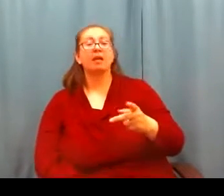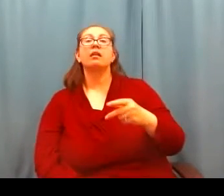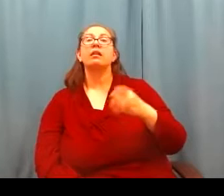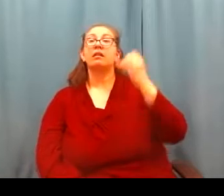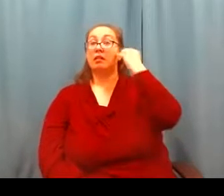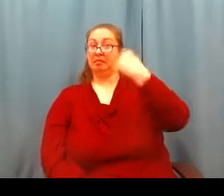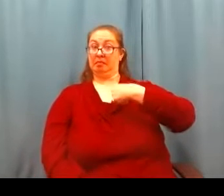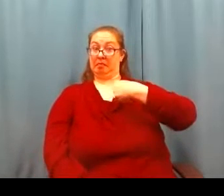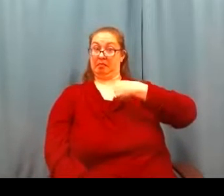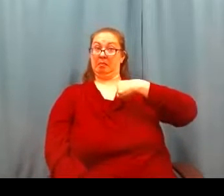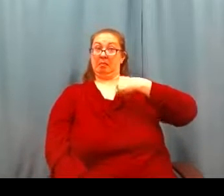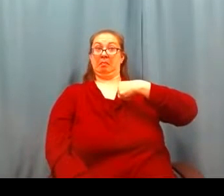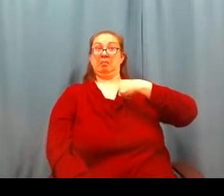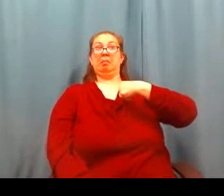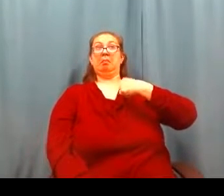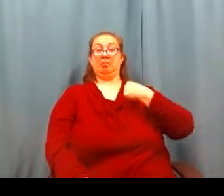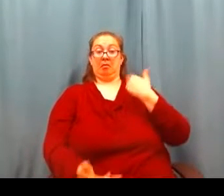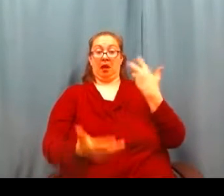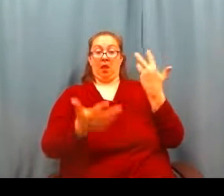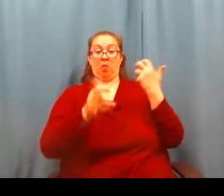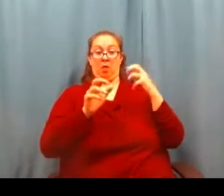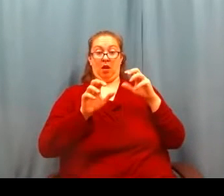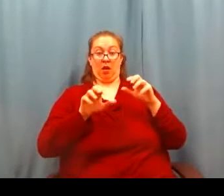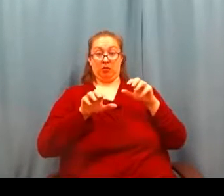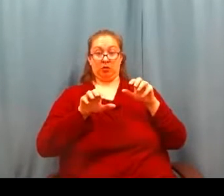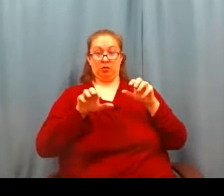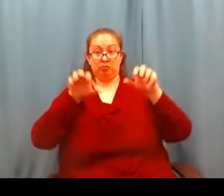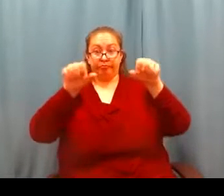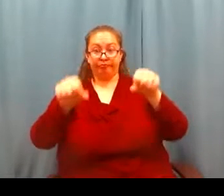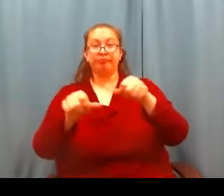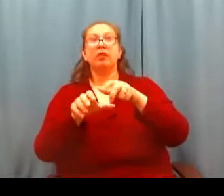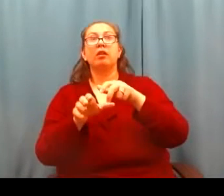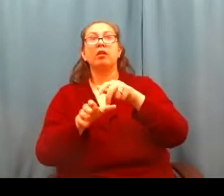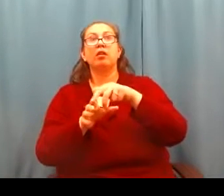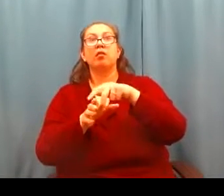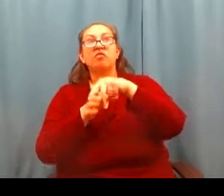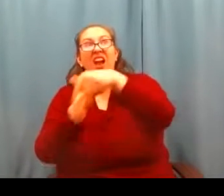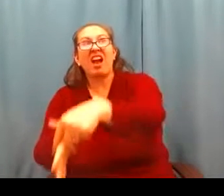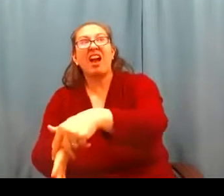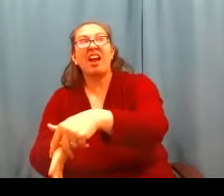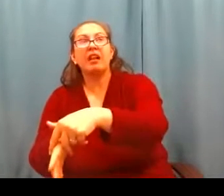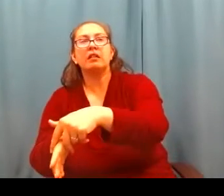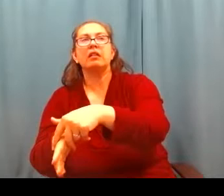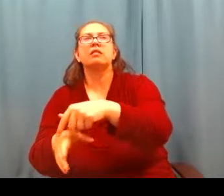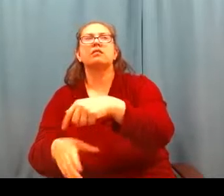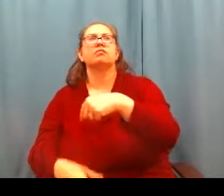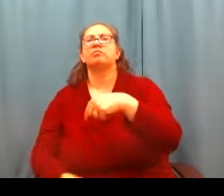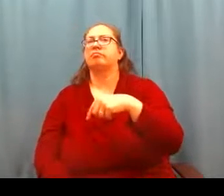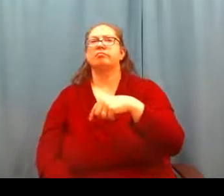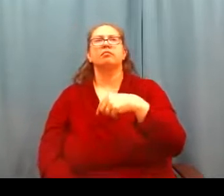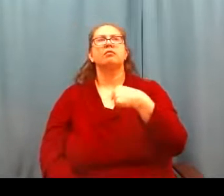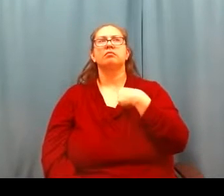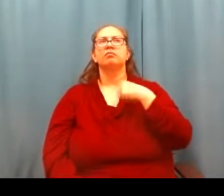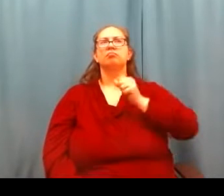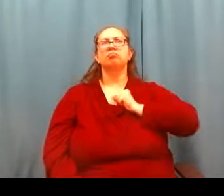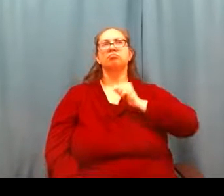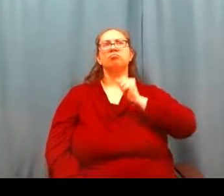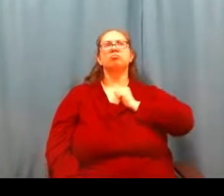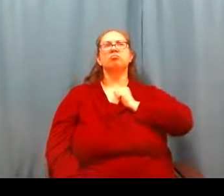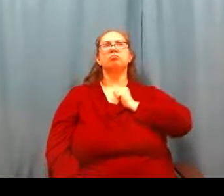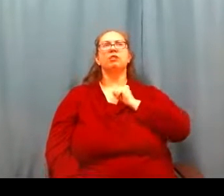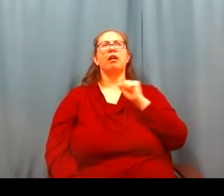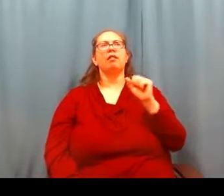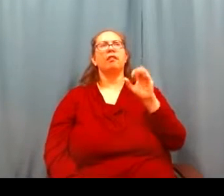going to ride one of the scooters, I would definitely be carrying the Clorox